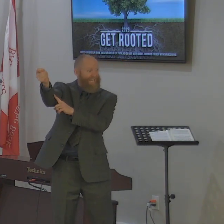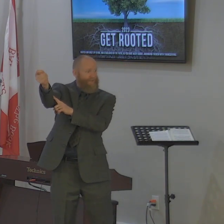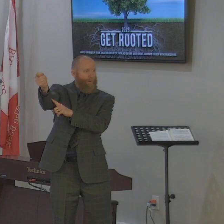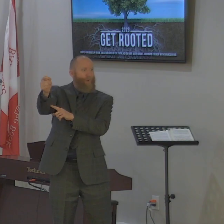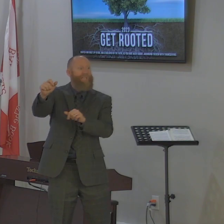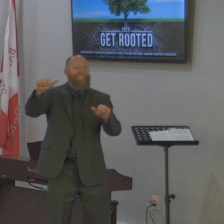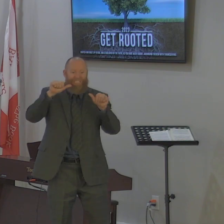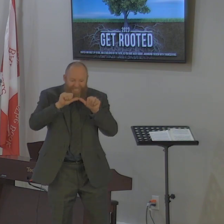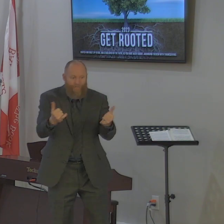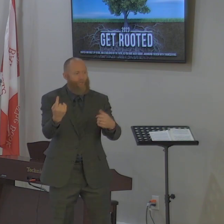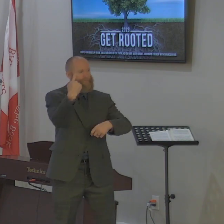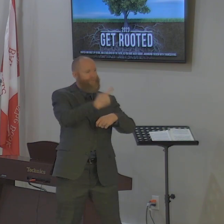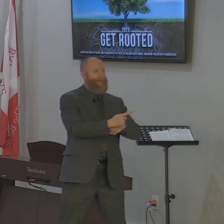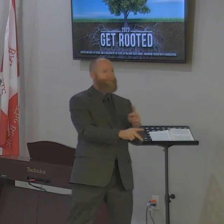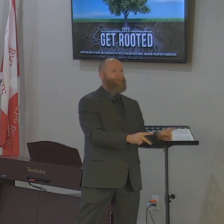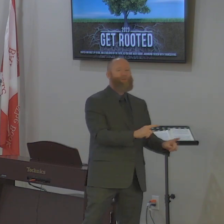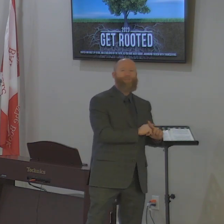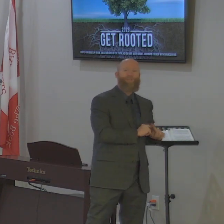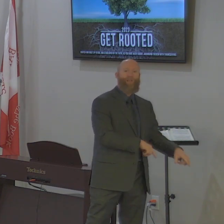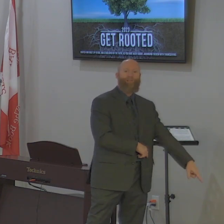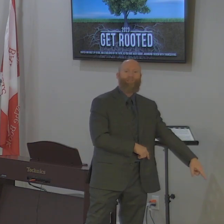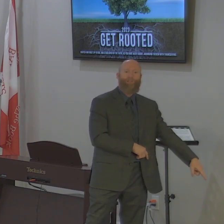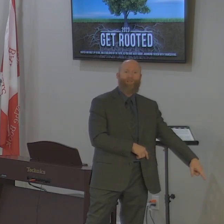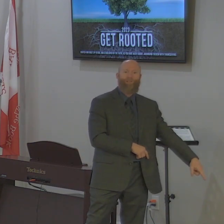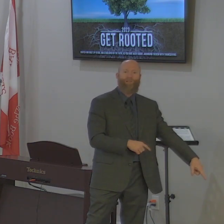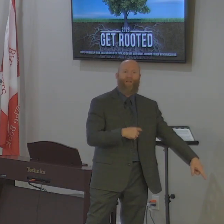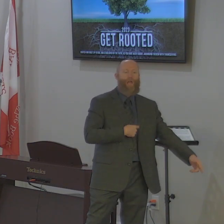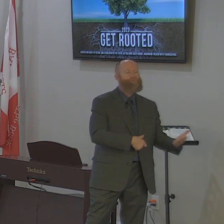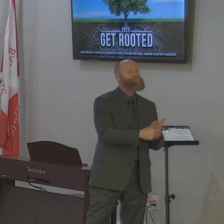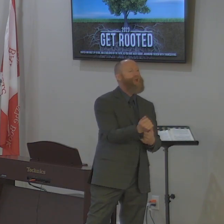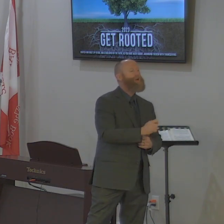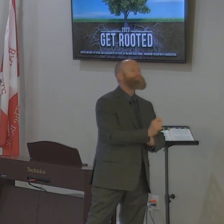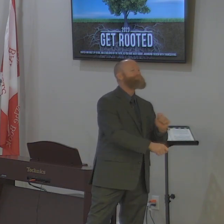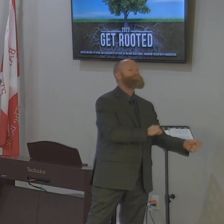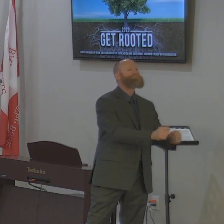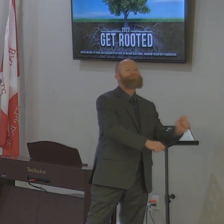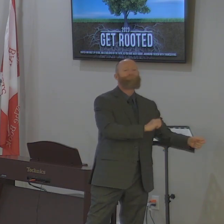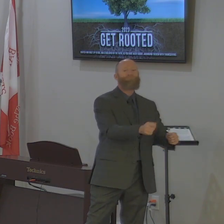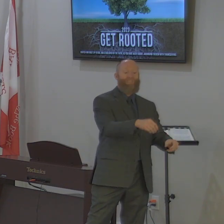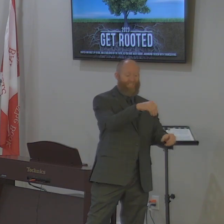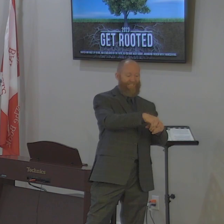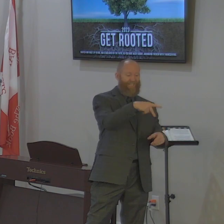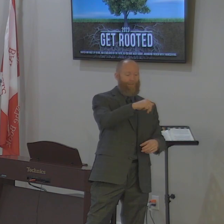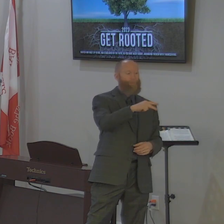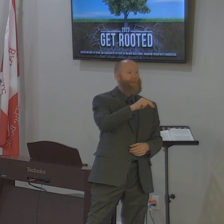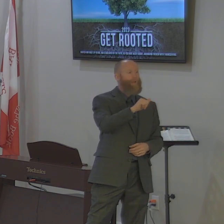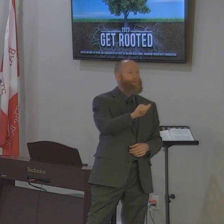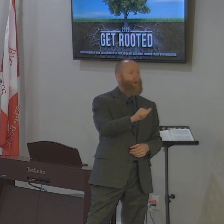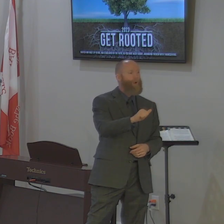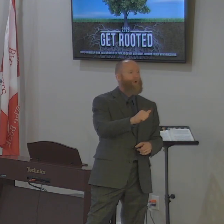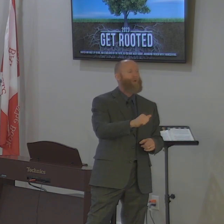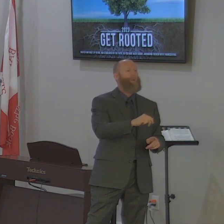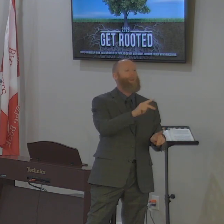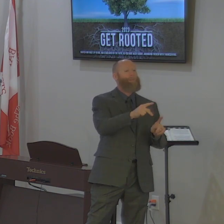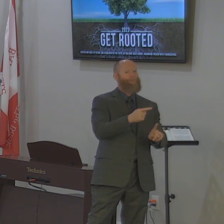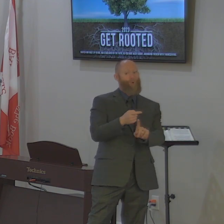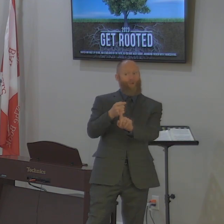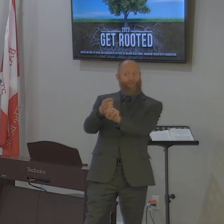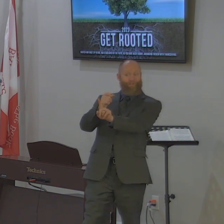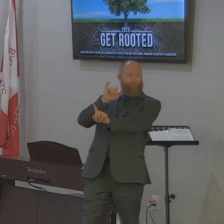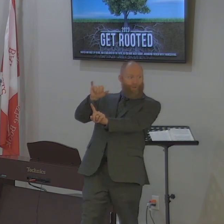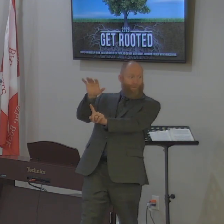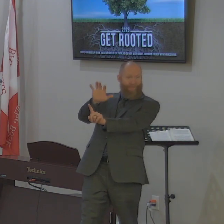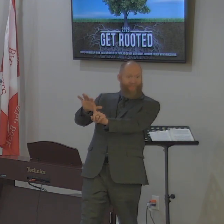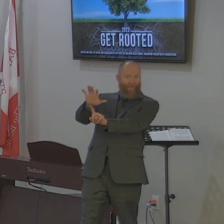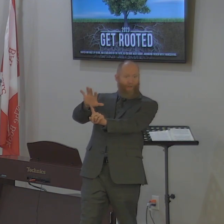today. I was down at the docks passing out tracts to refugees. People come to Panama all the time because it's a